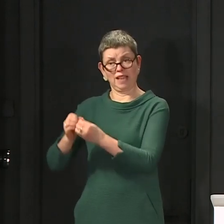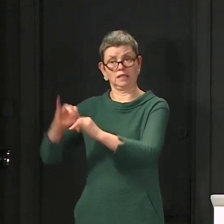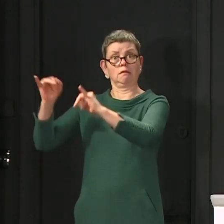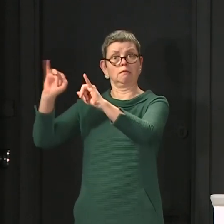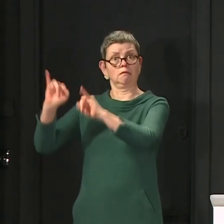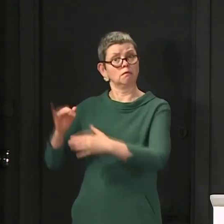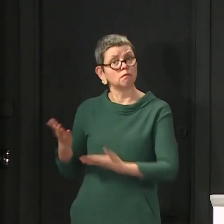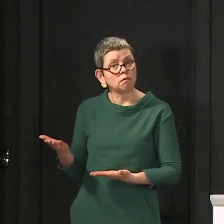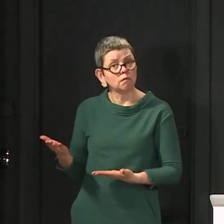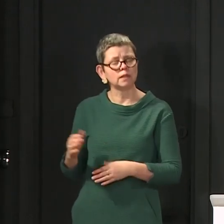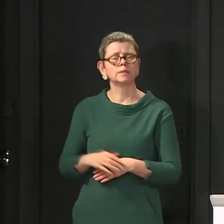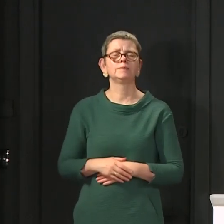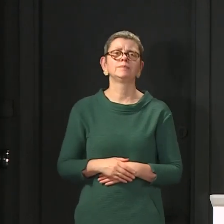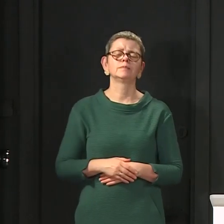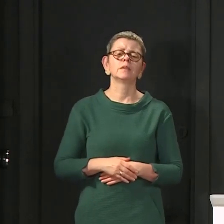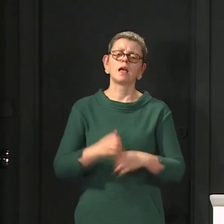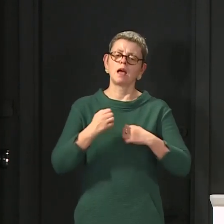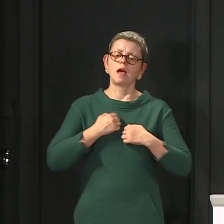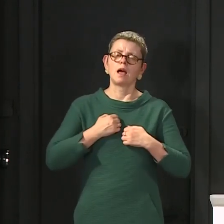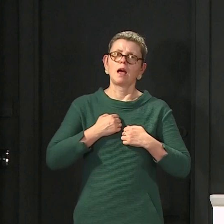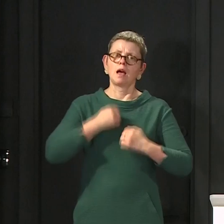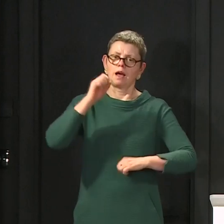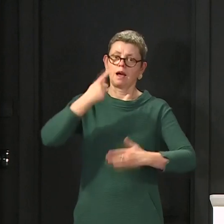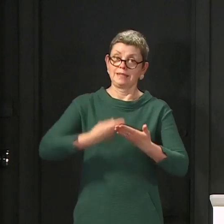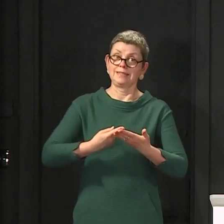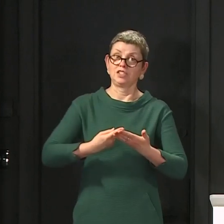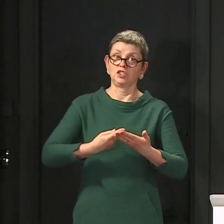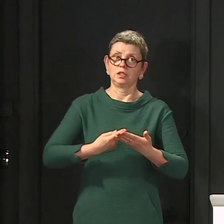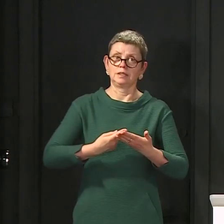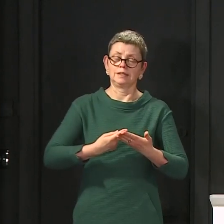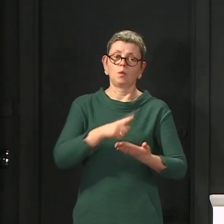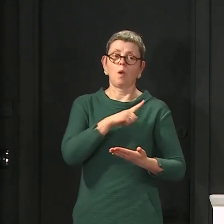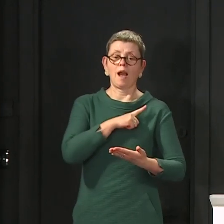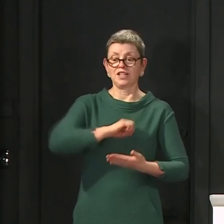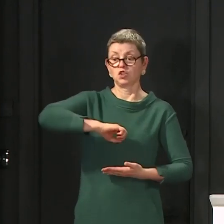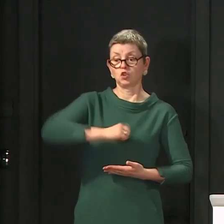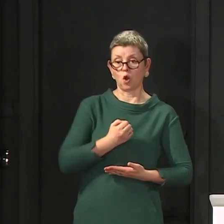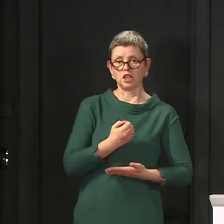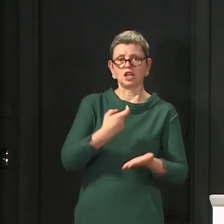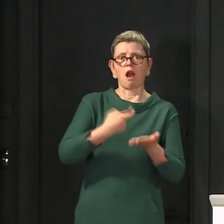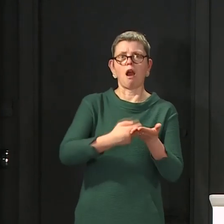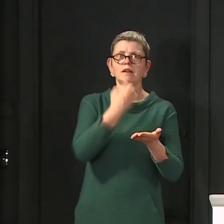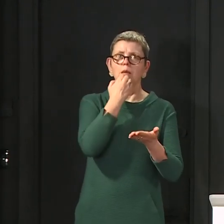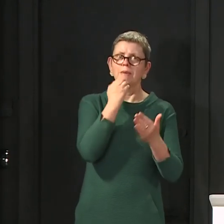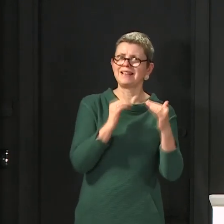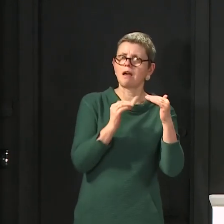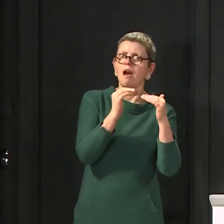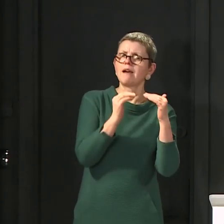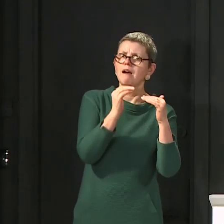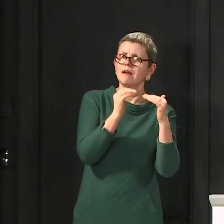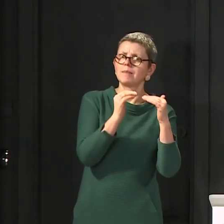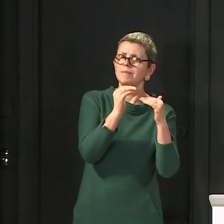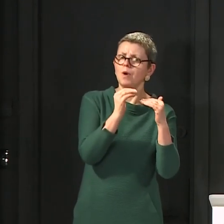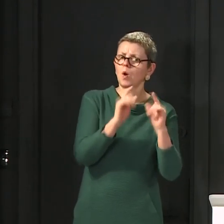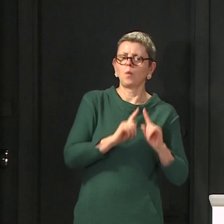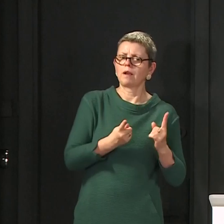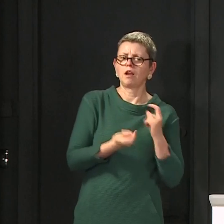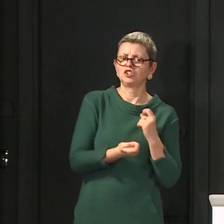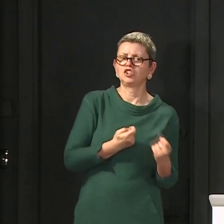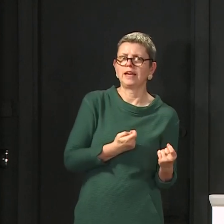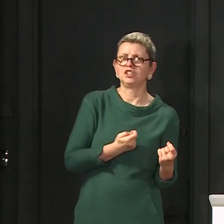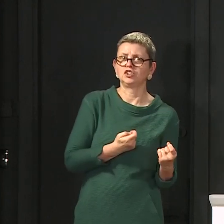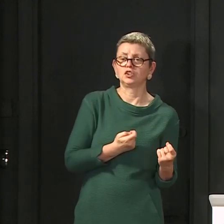taking decisions based on the fact that I think our number may be a bit higher, and it's not yet safe for Scotland to substantially change our position. It is for the